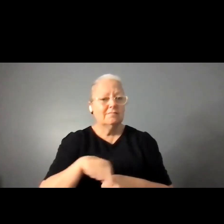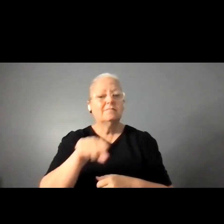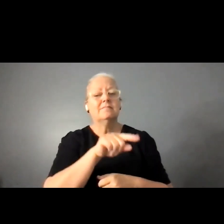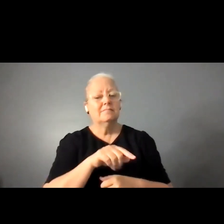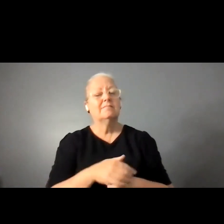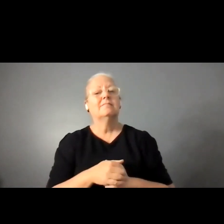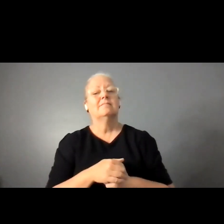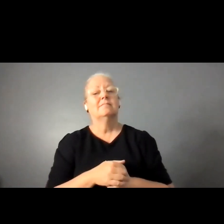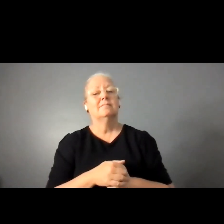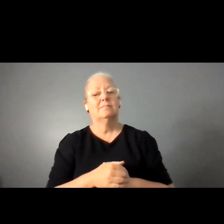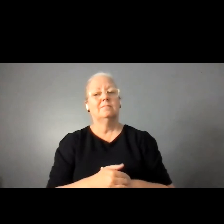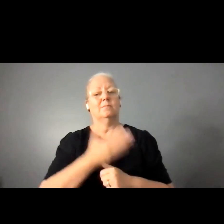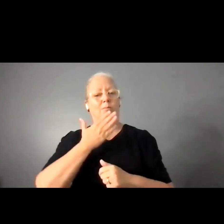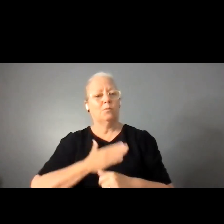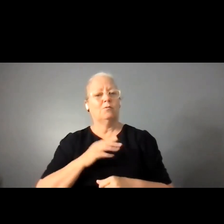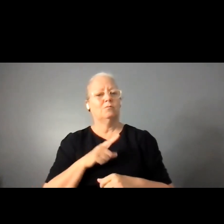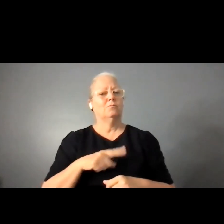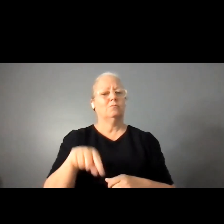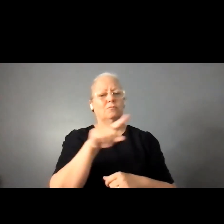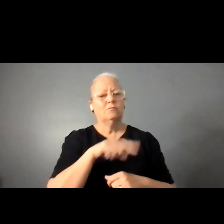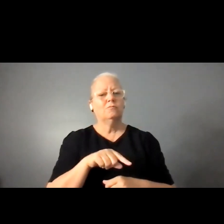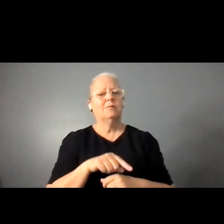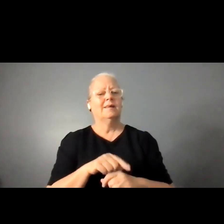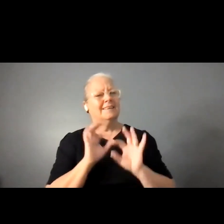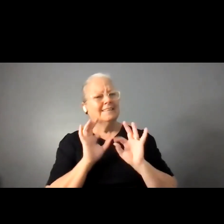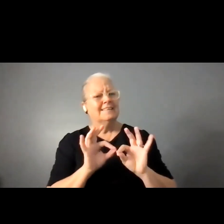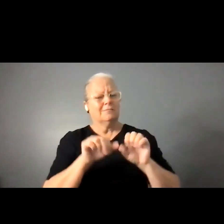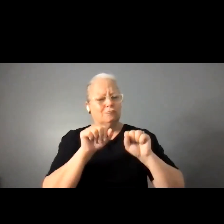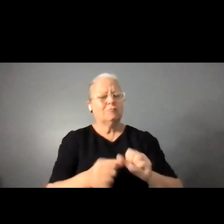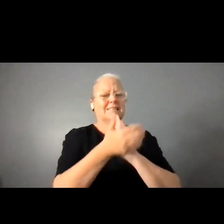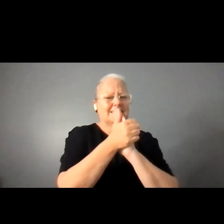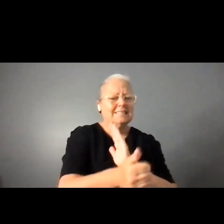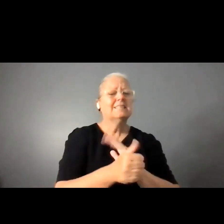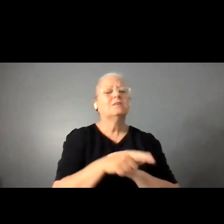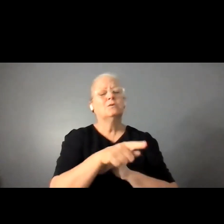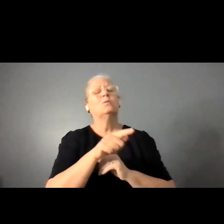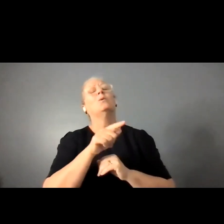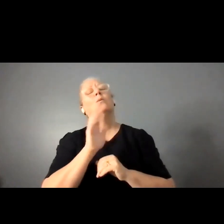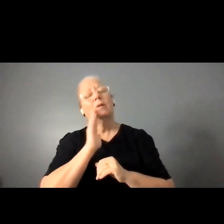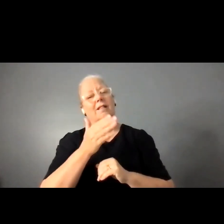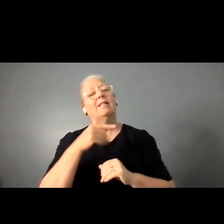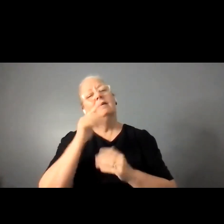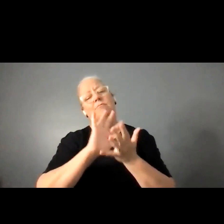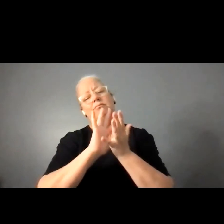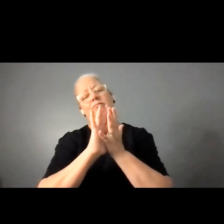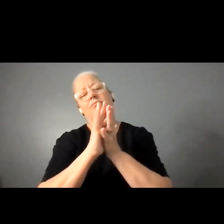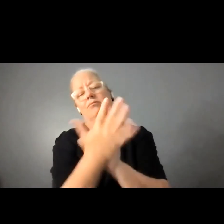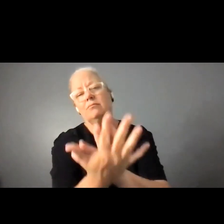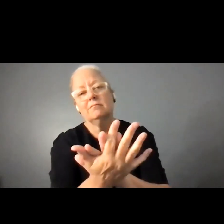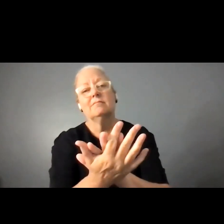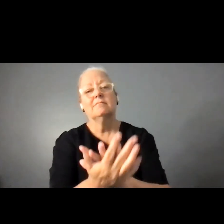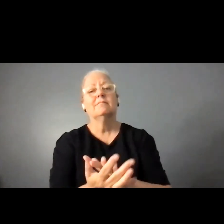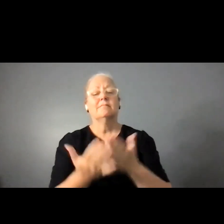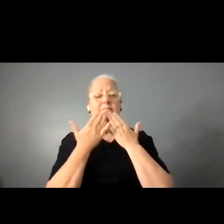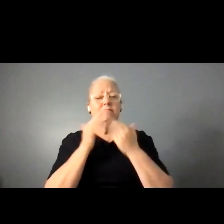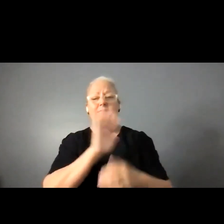definitely you are going to do great changes. Thank you so much to all of you. Thank you so much, Marisol, for your words. Thanks so